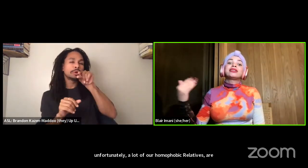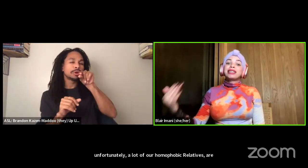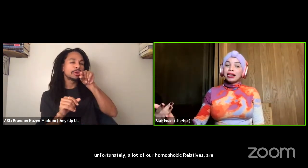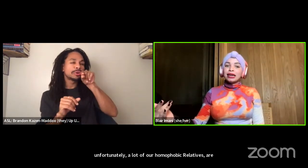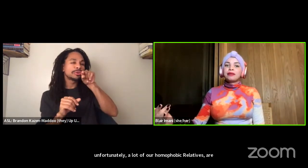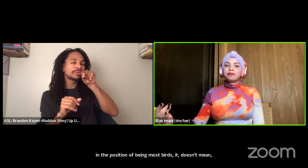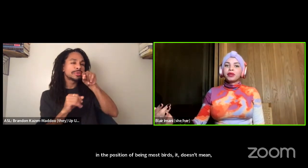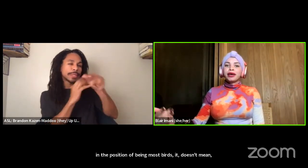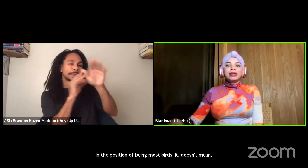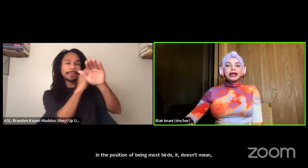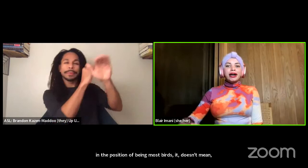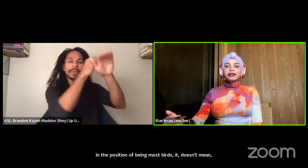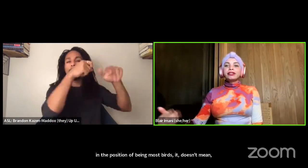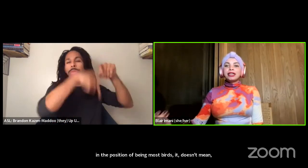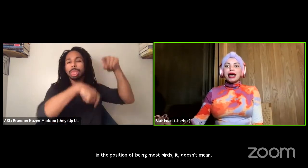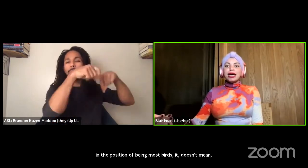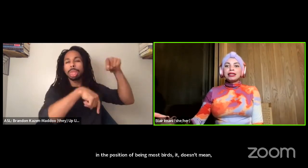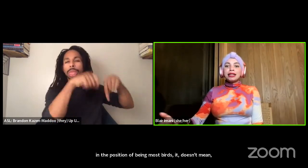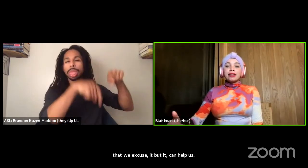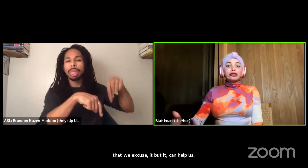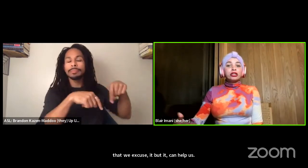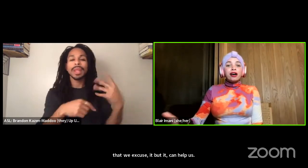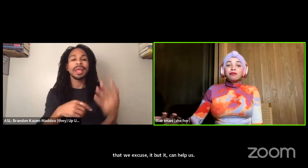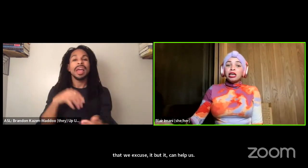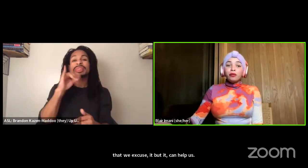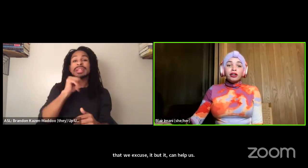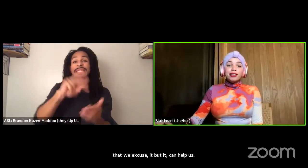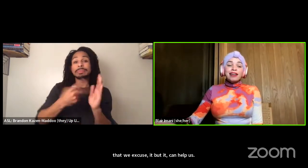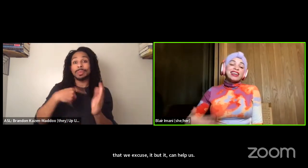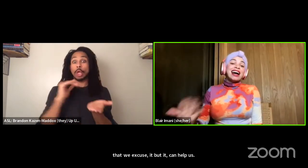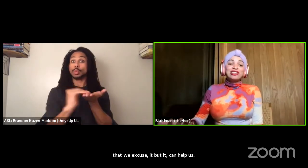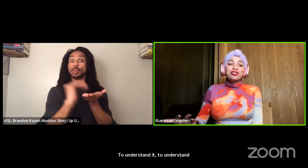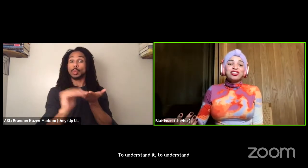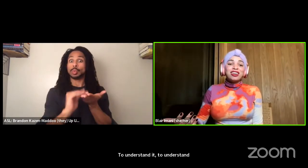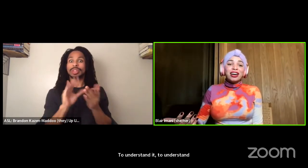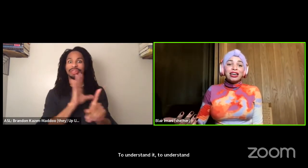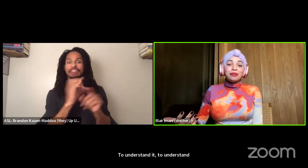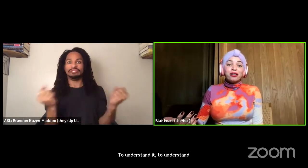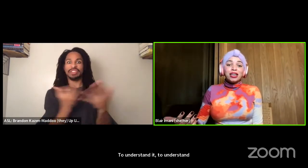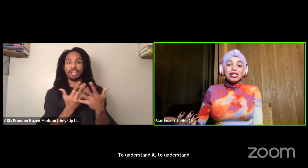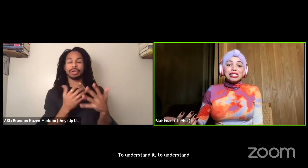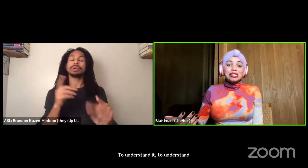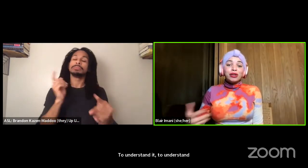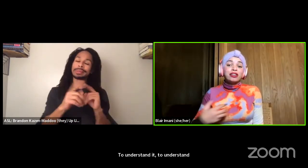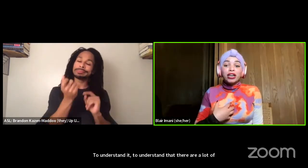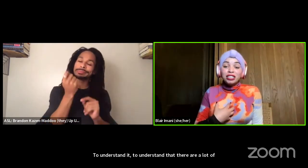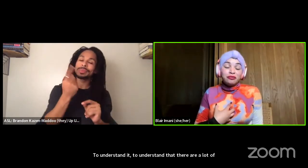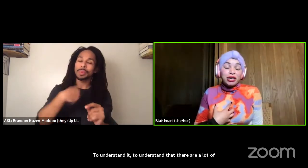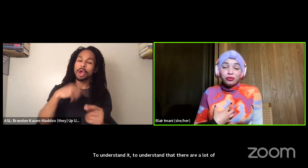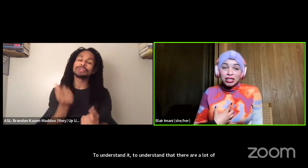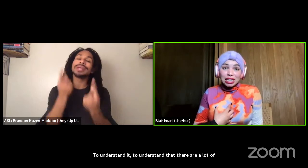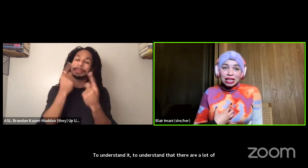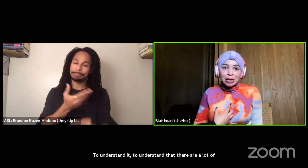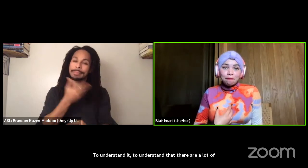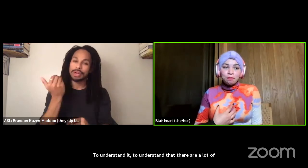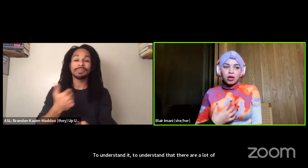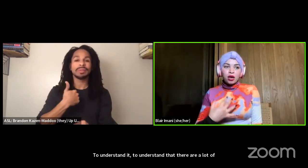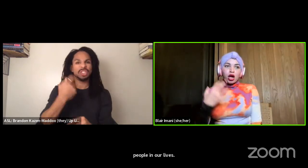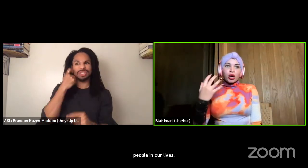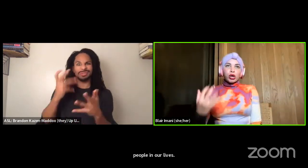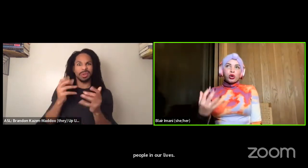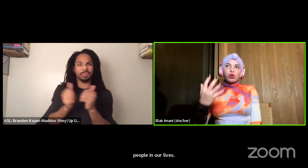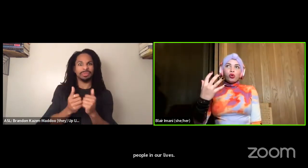us to understand it, to understand that there are a lot of people in our lives. I actually was just talking about this with a friend of mine